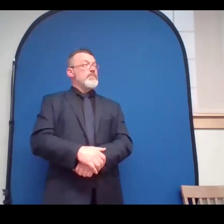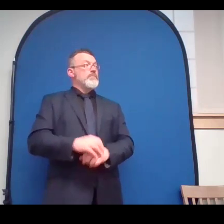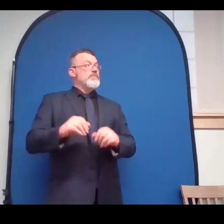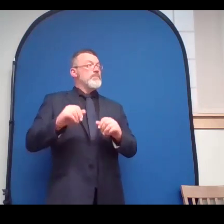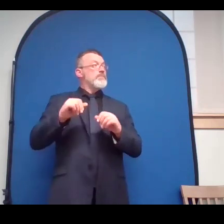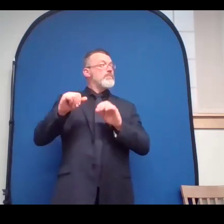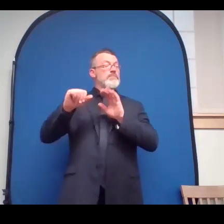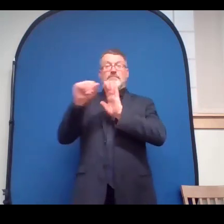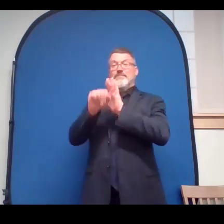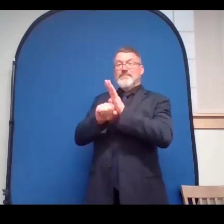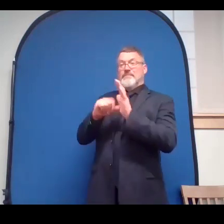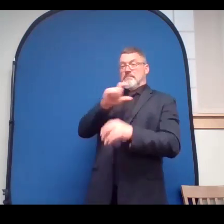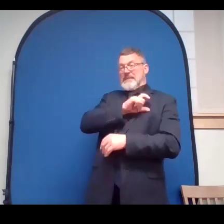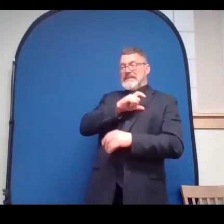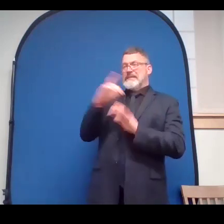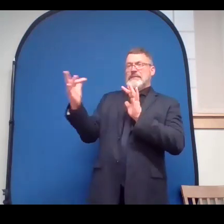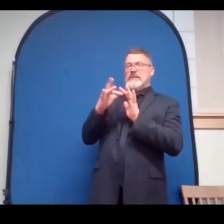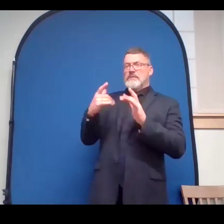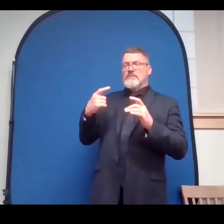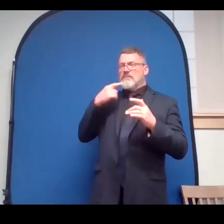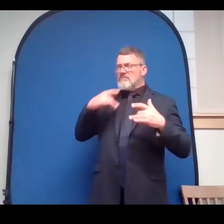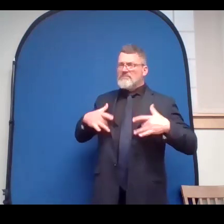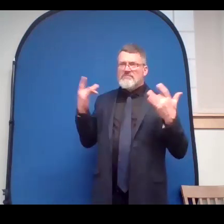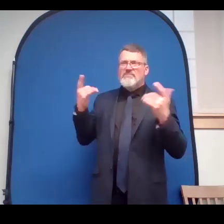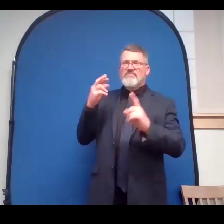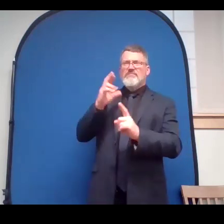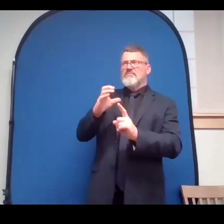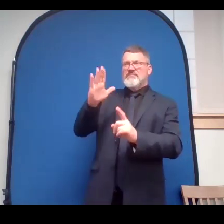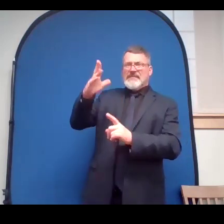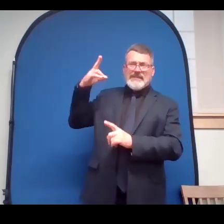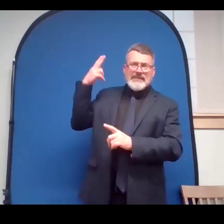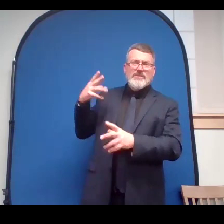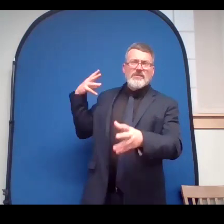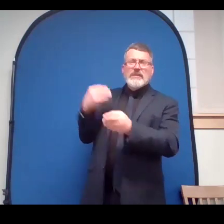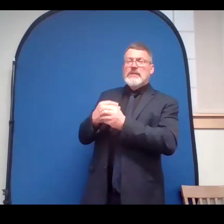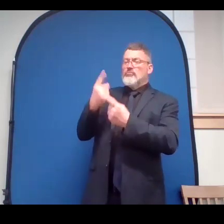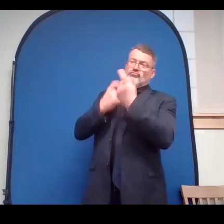know, what the history was with him. Some questions that they asked,